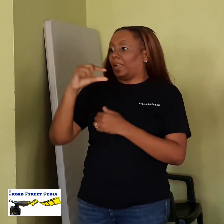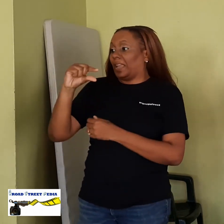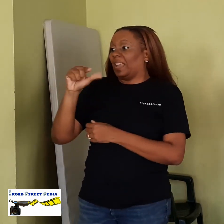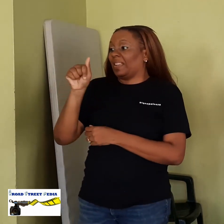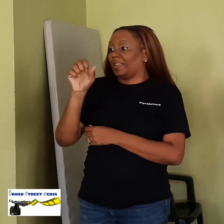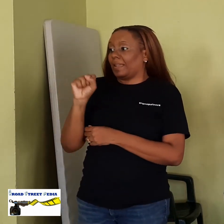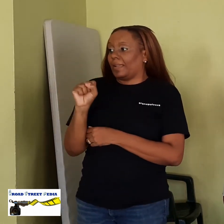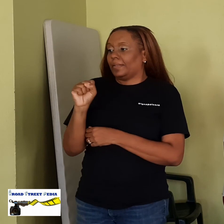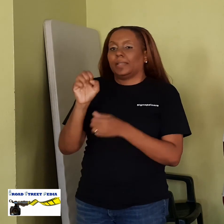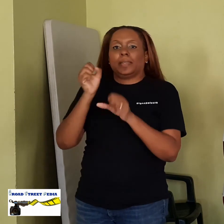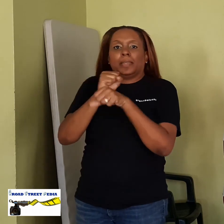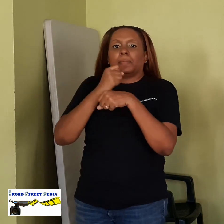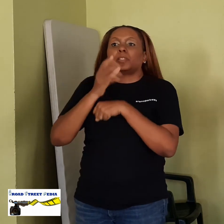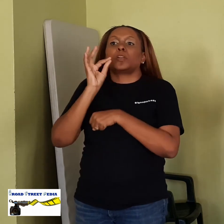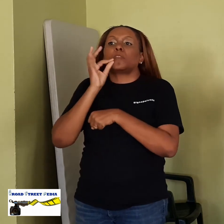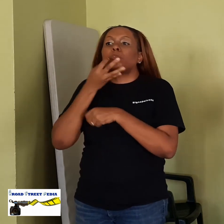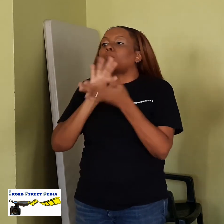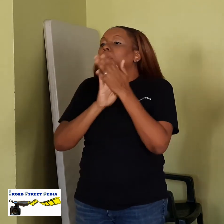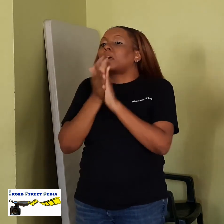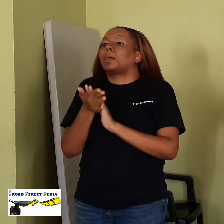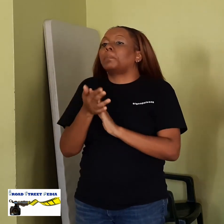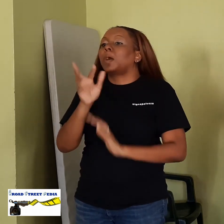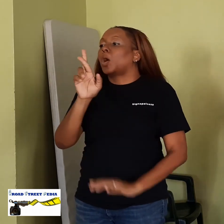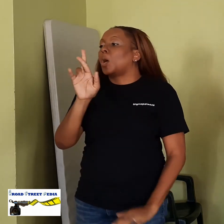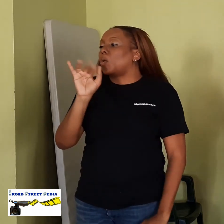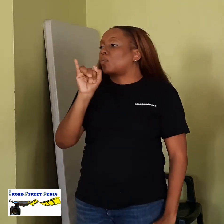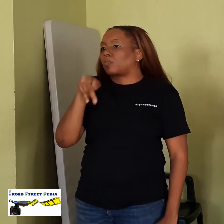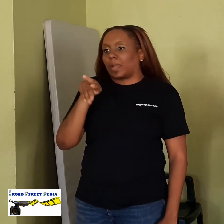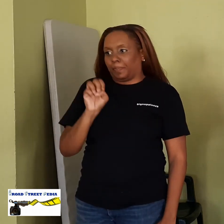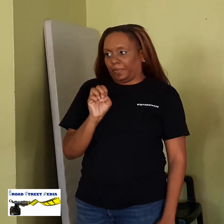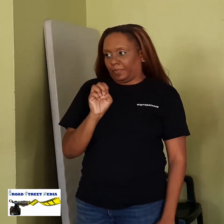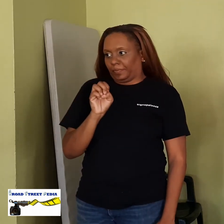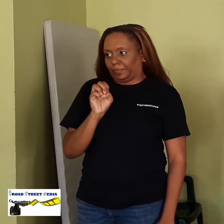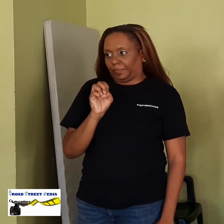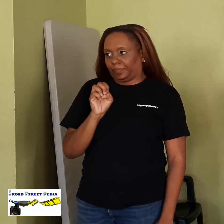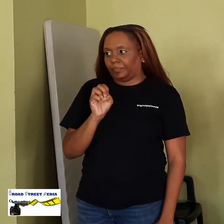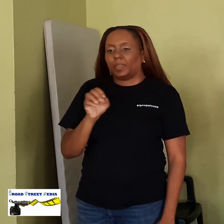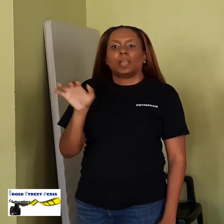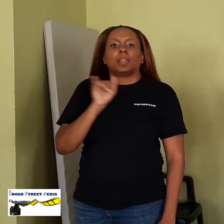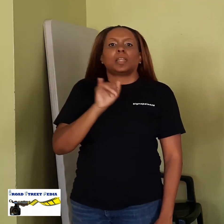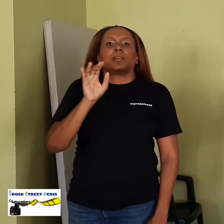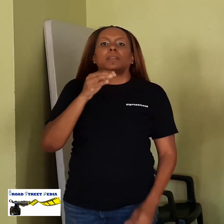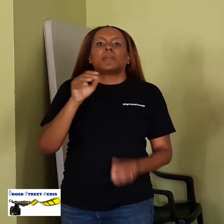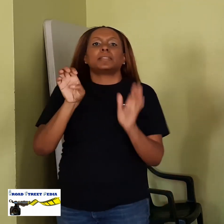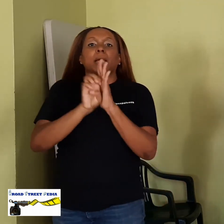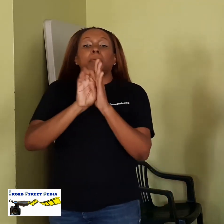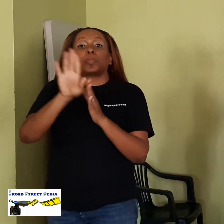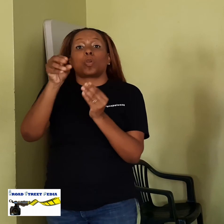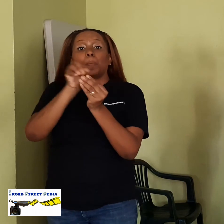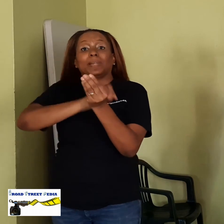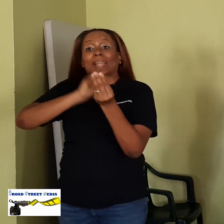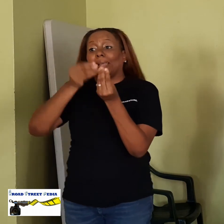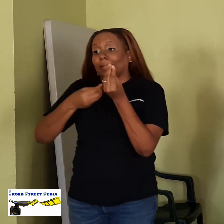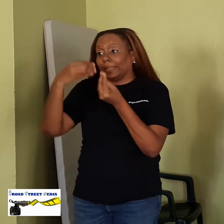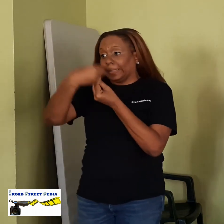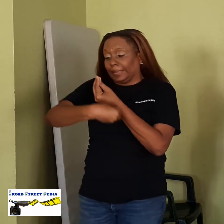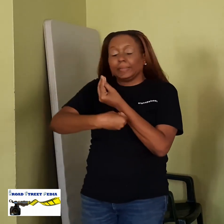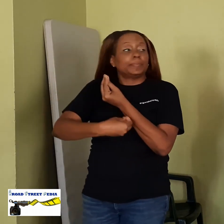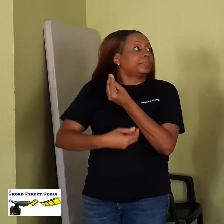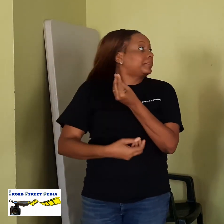that ripens the fruit. So what actually ripens your bananas is